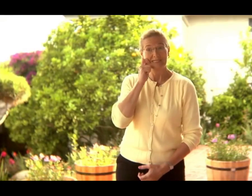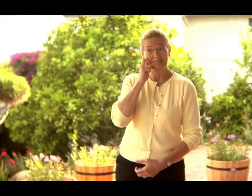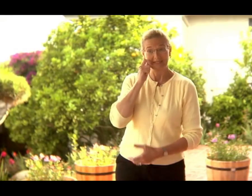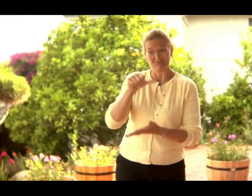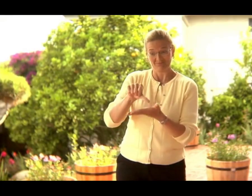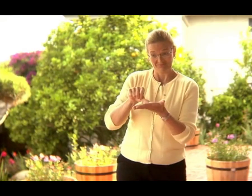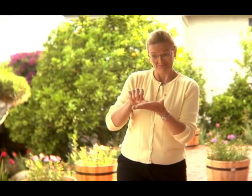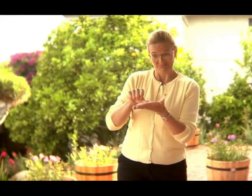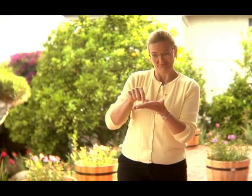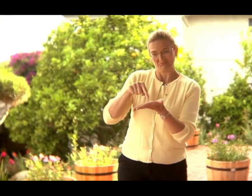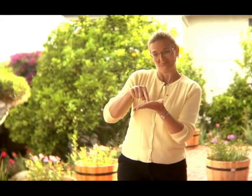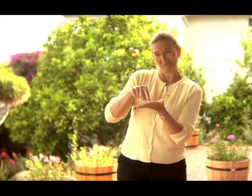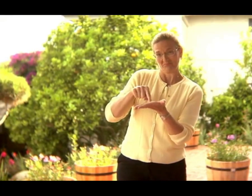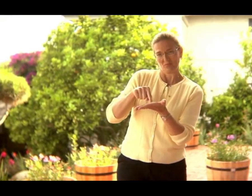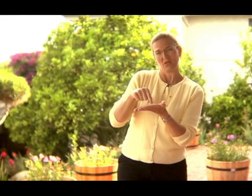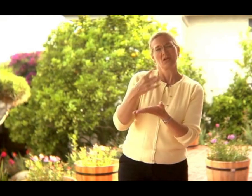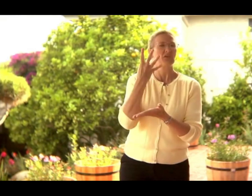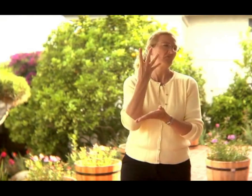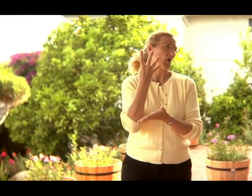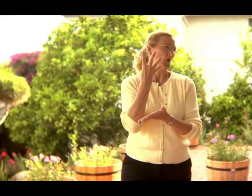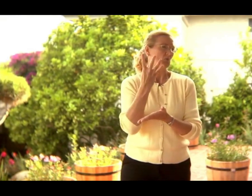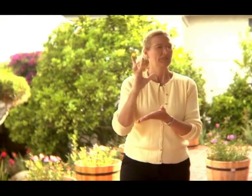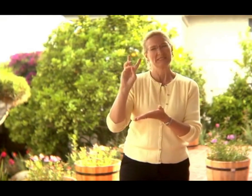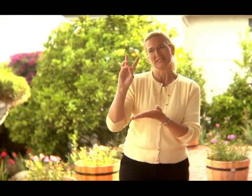The skin will take 4 to 6 weeks to heal.